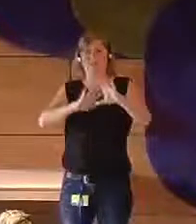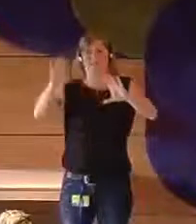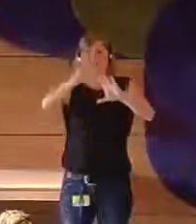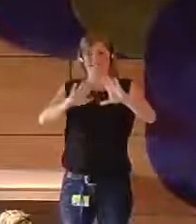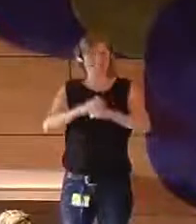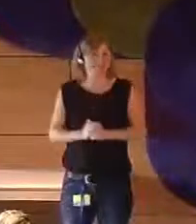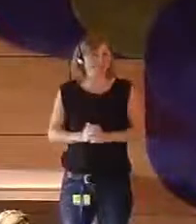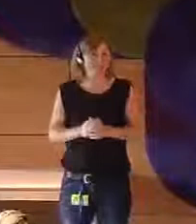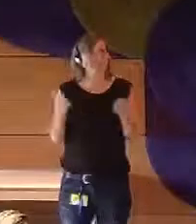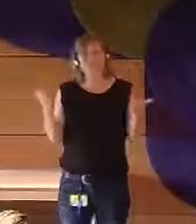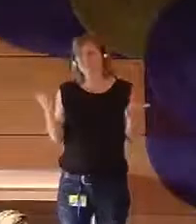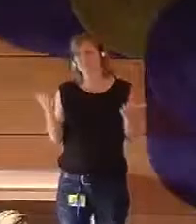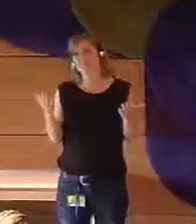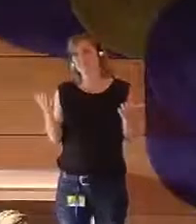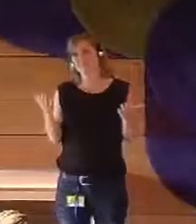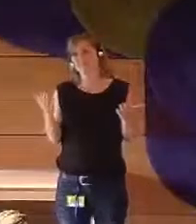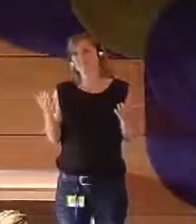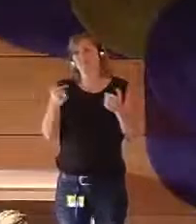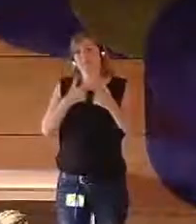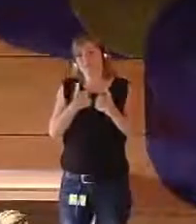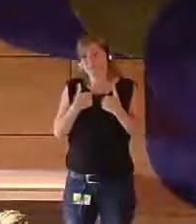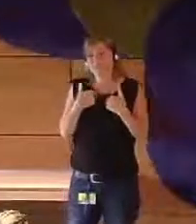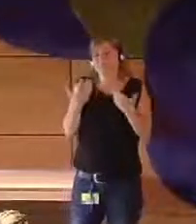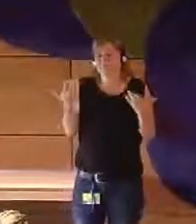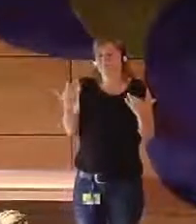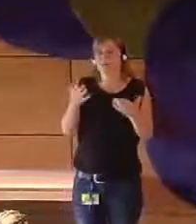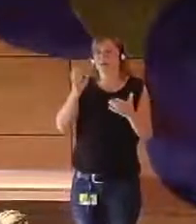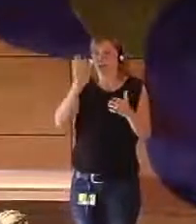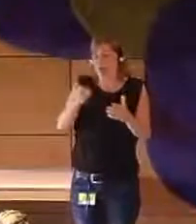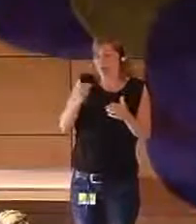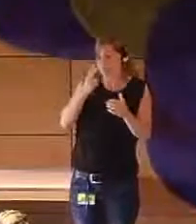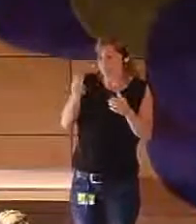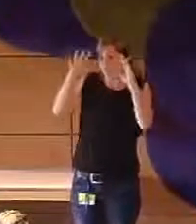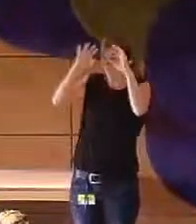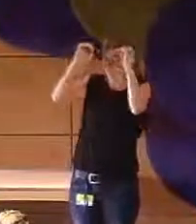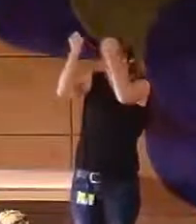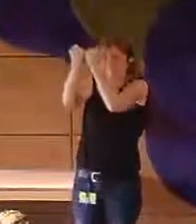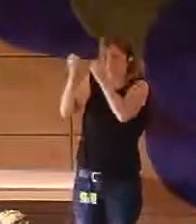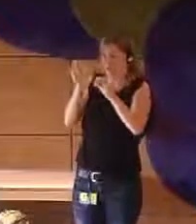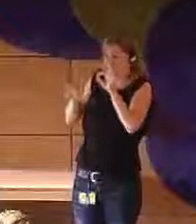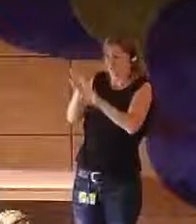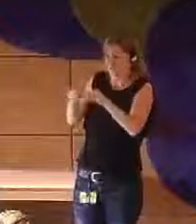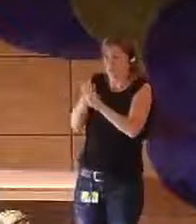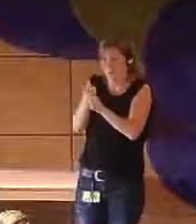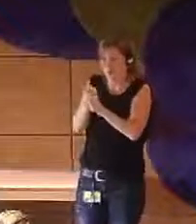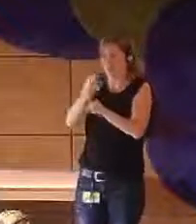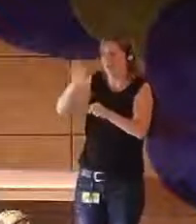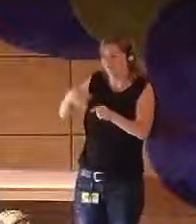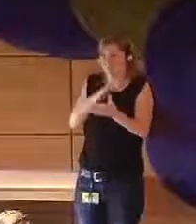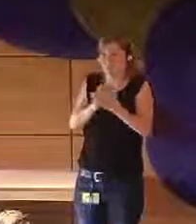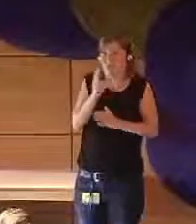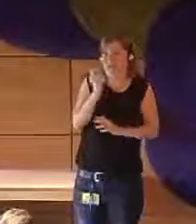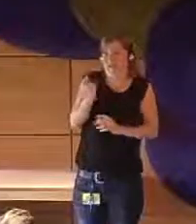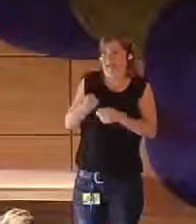money. This area was called Danegeld. We gave the money to the Vikings to stop them coming into the rest of